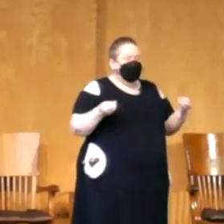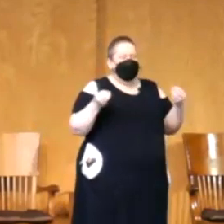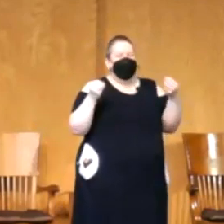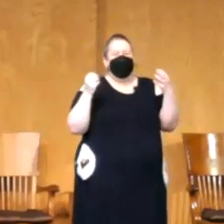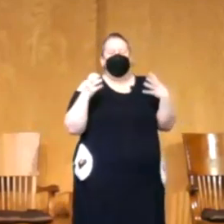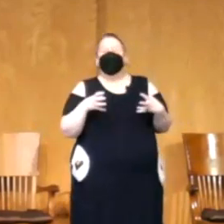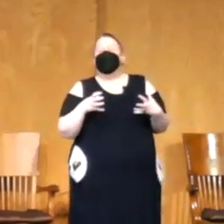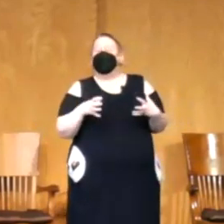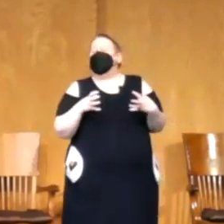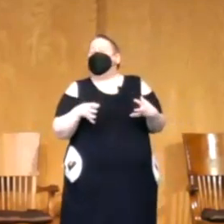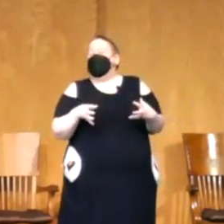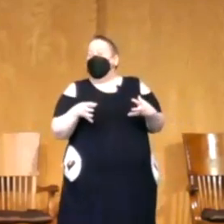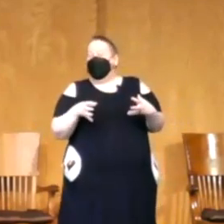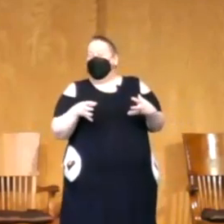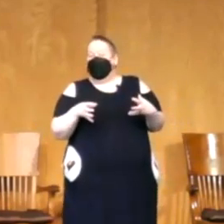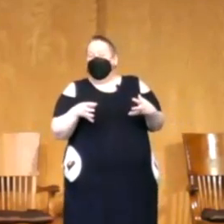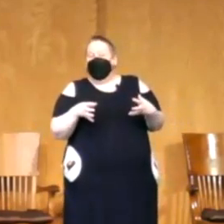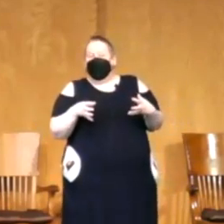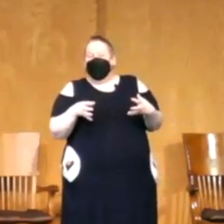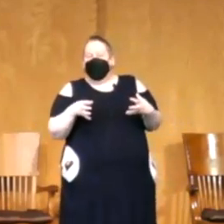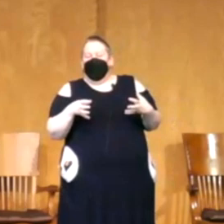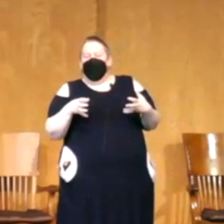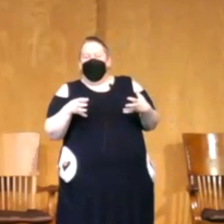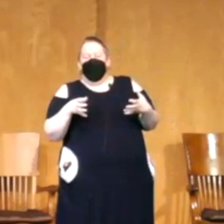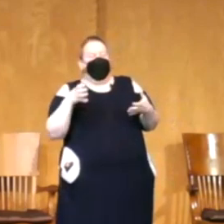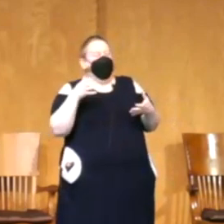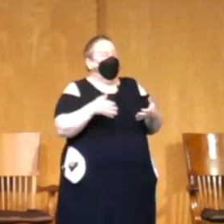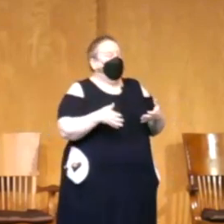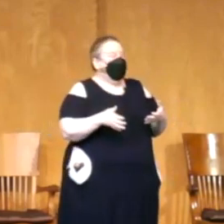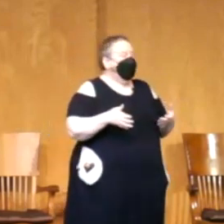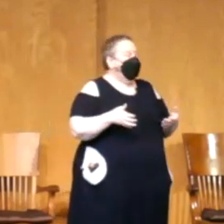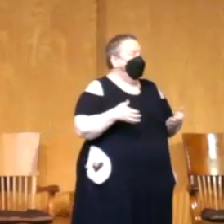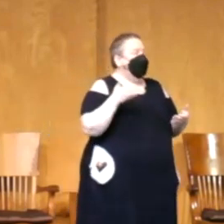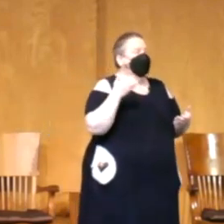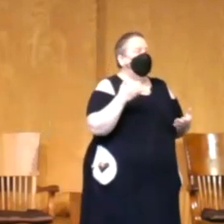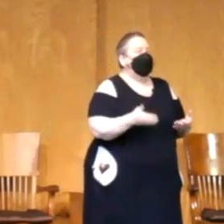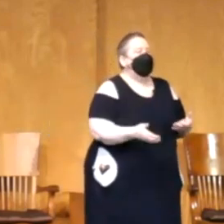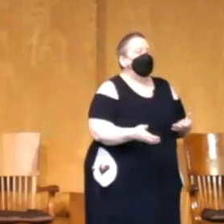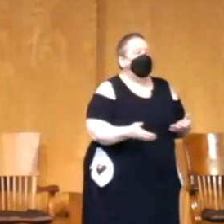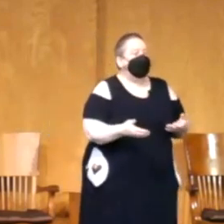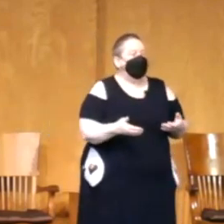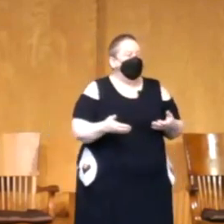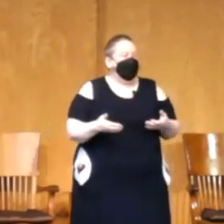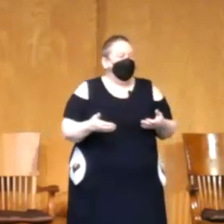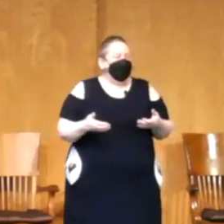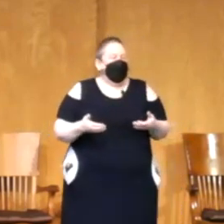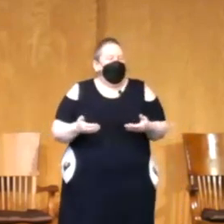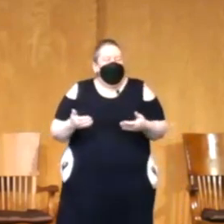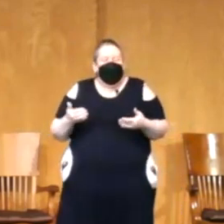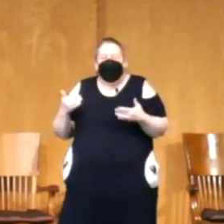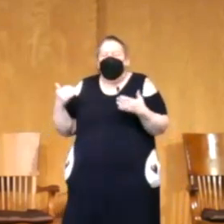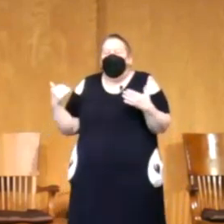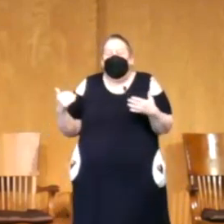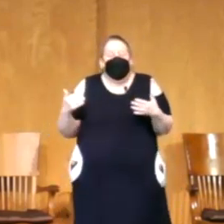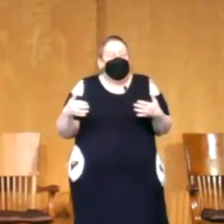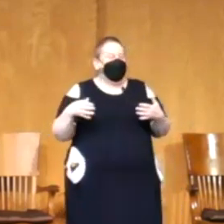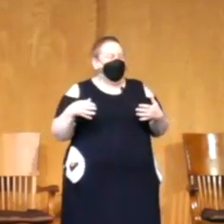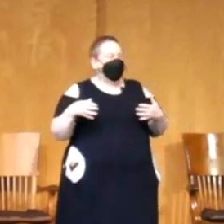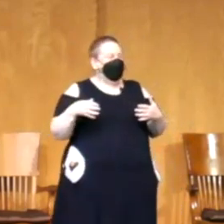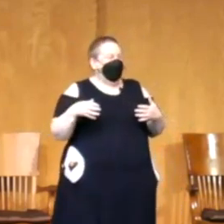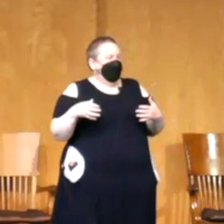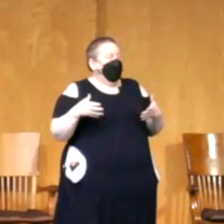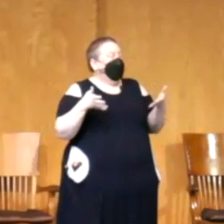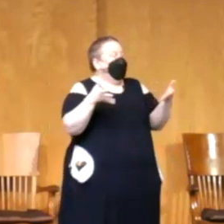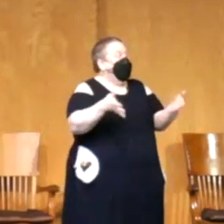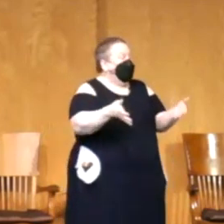rich diversity of values and beliefs and